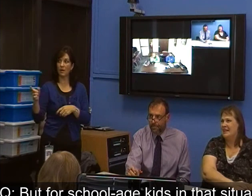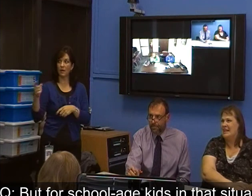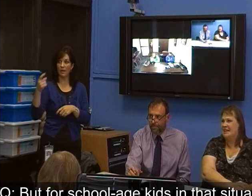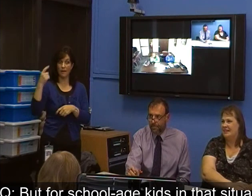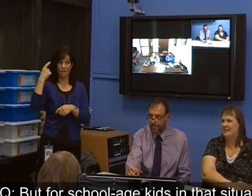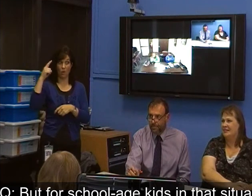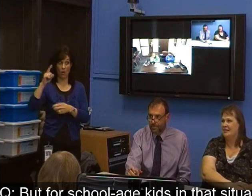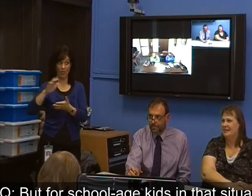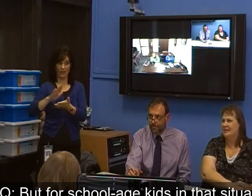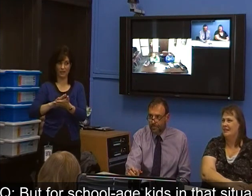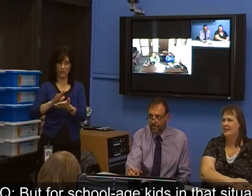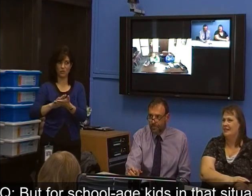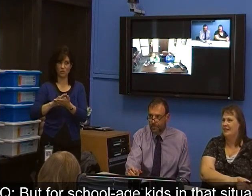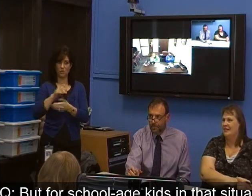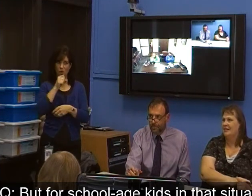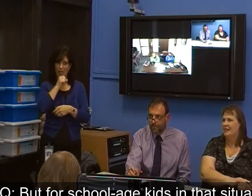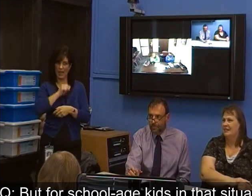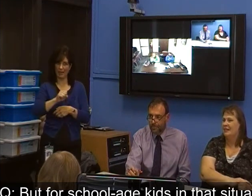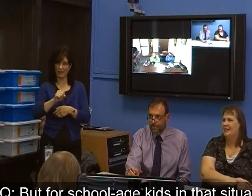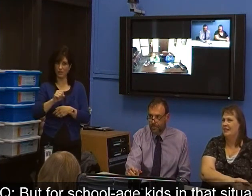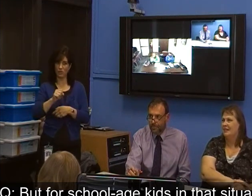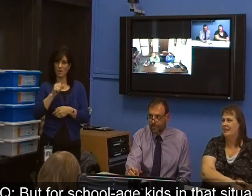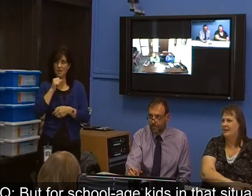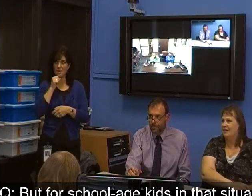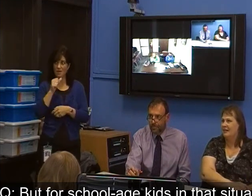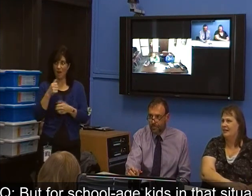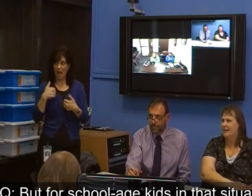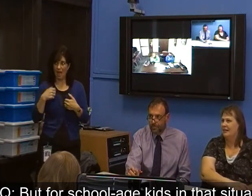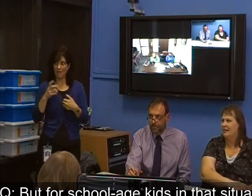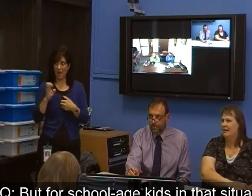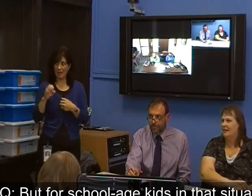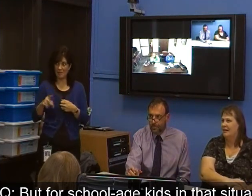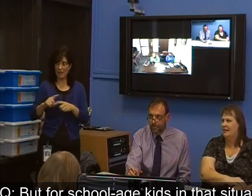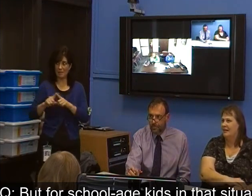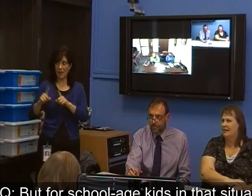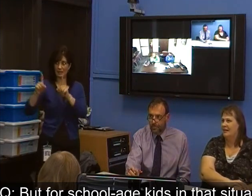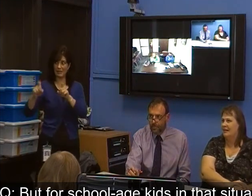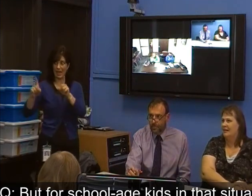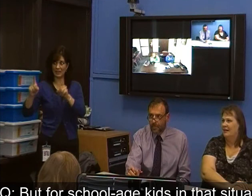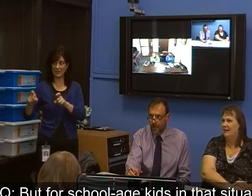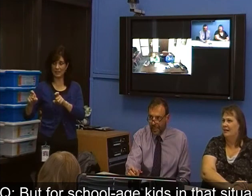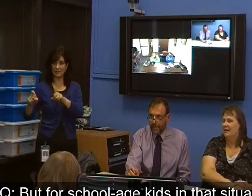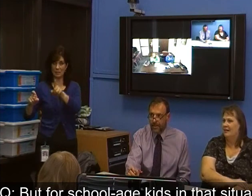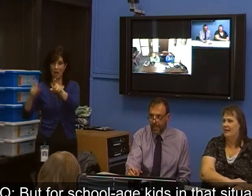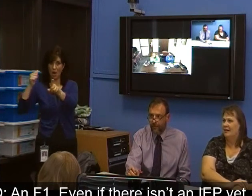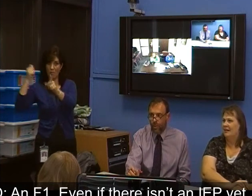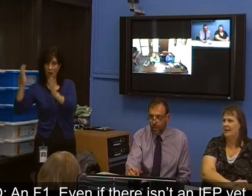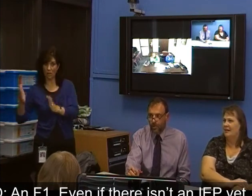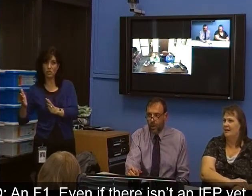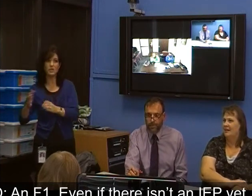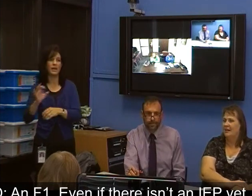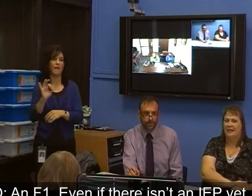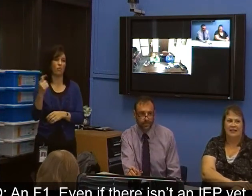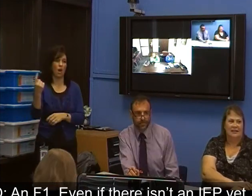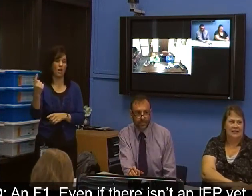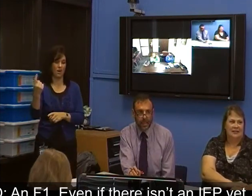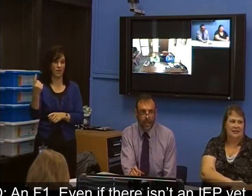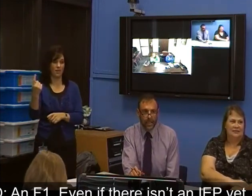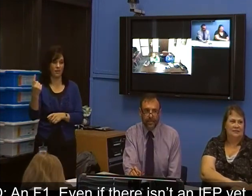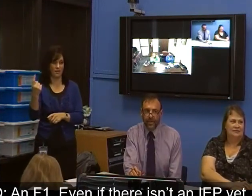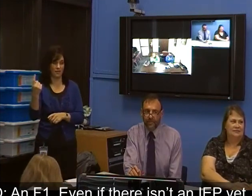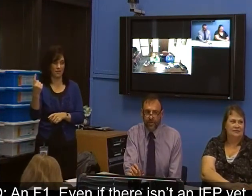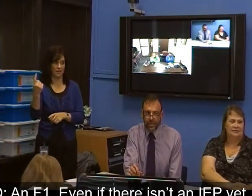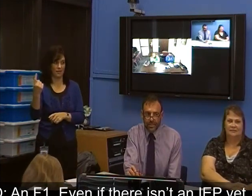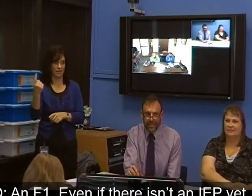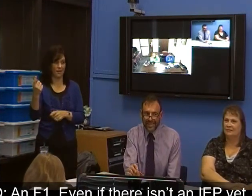But for the school age kids who are not on IEPs but are being tested by our audiologists, that's an F1 as well.